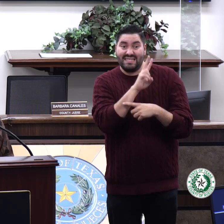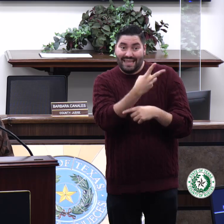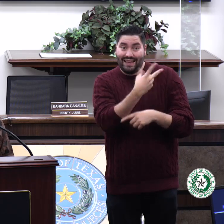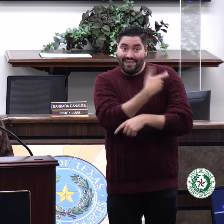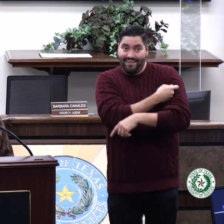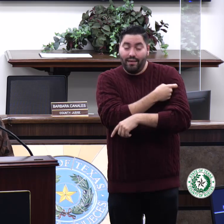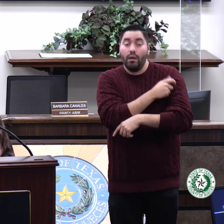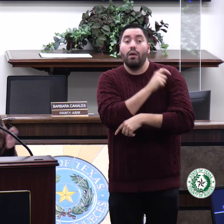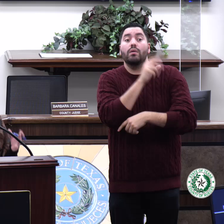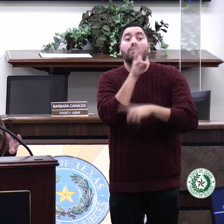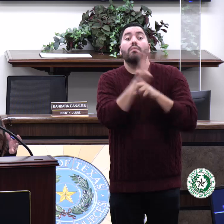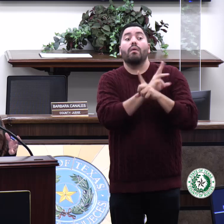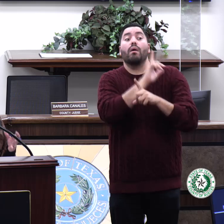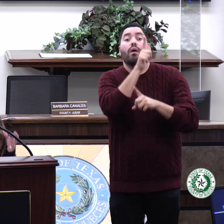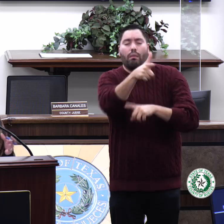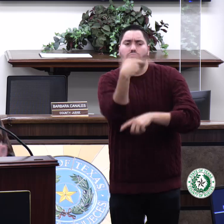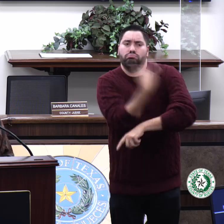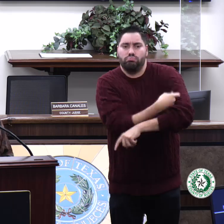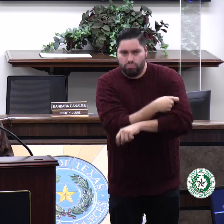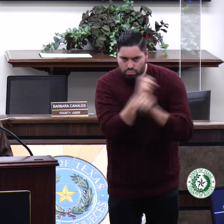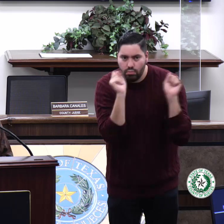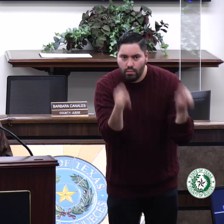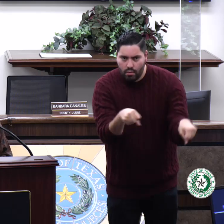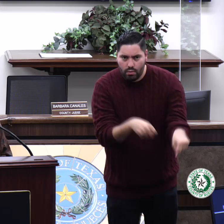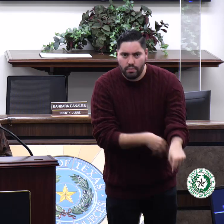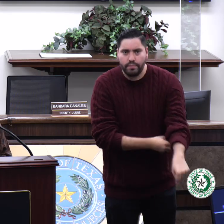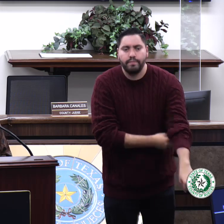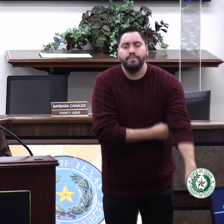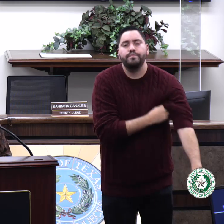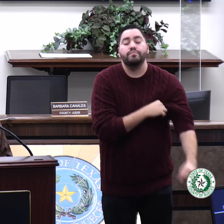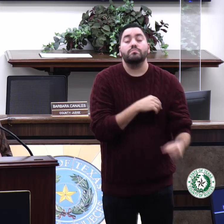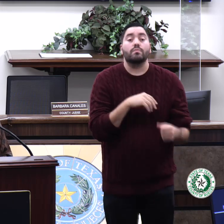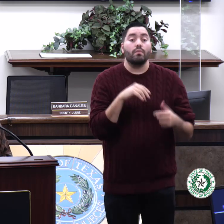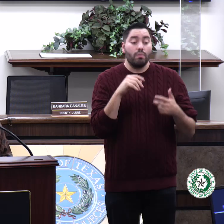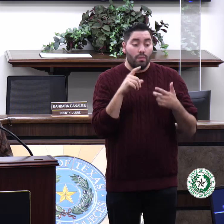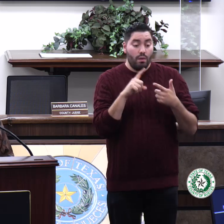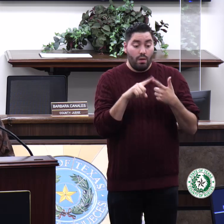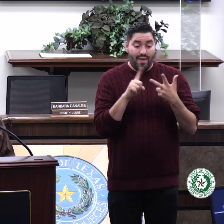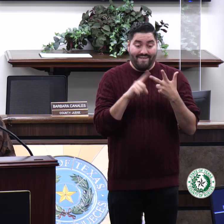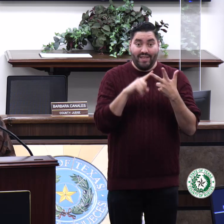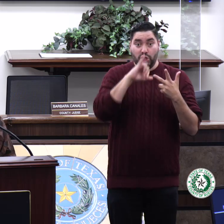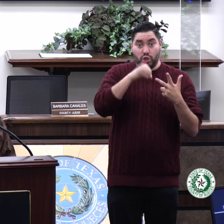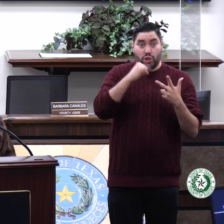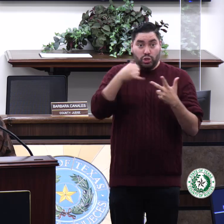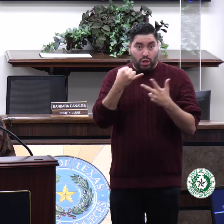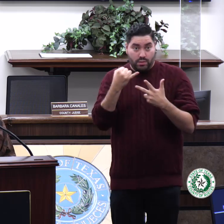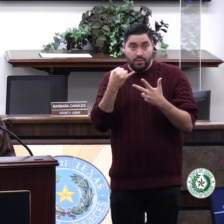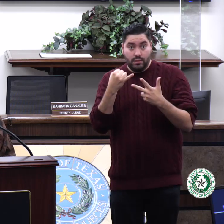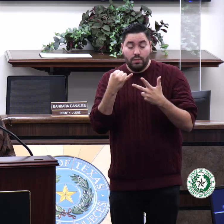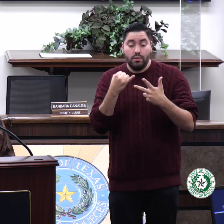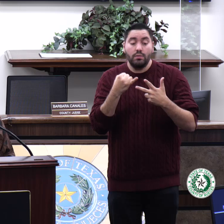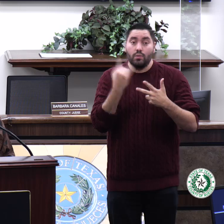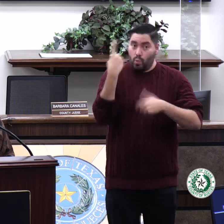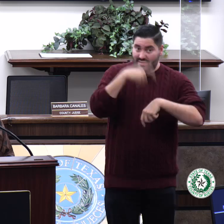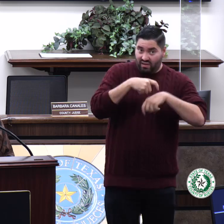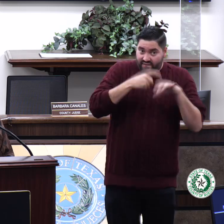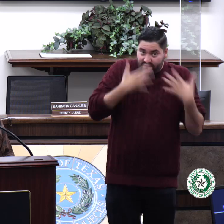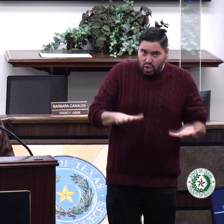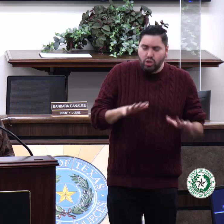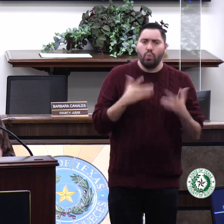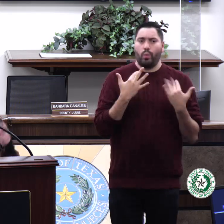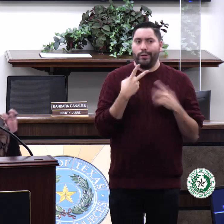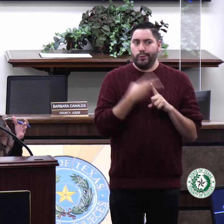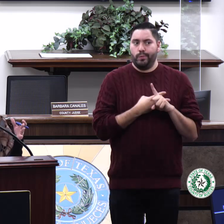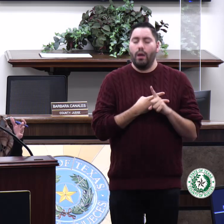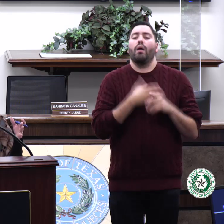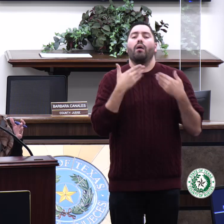that last vaccine. You're eligible after 6 months. If you have that single shot of Johnson & Johnson, it'll be 2 months.